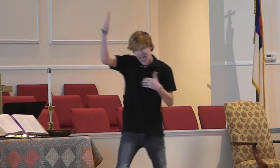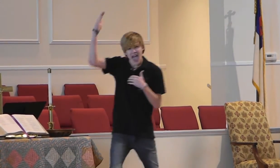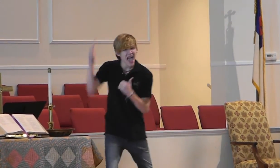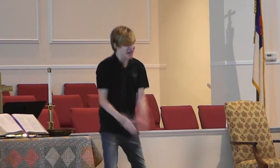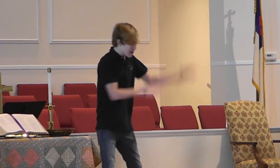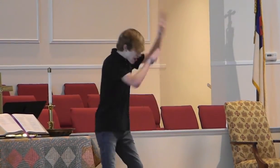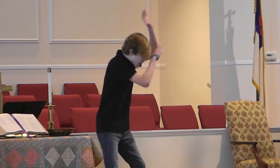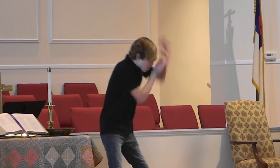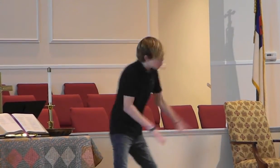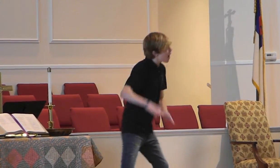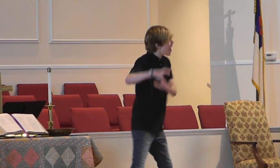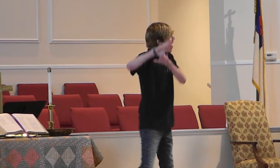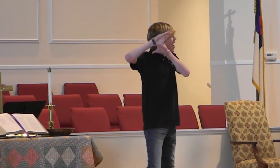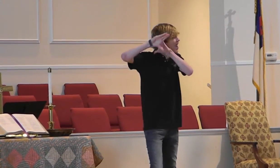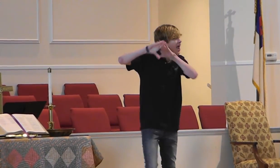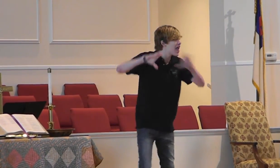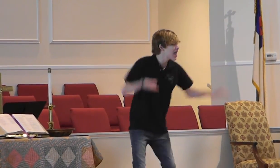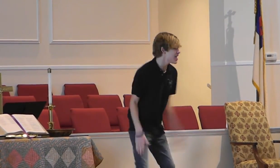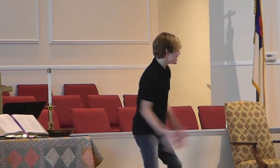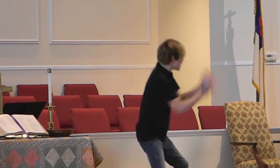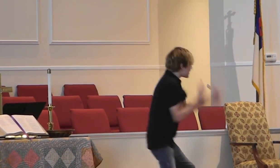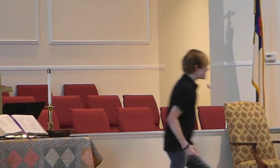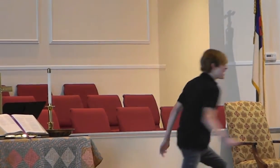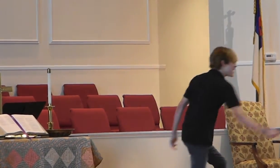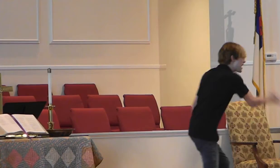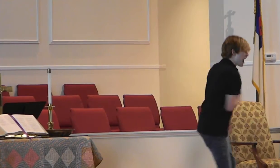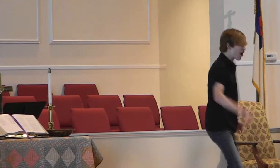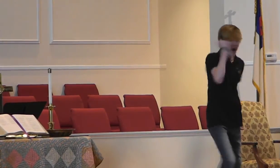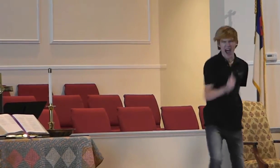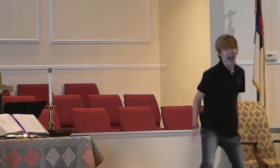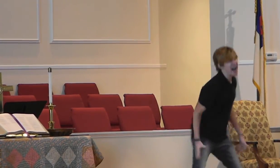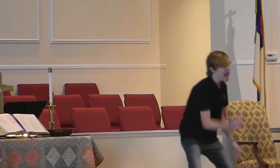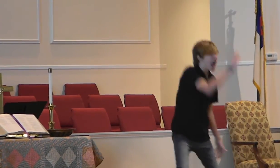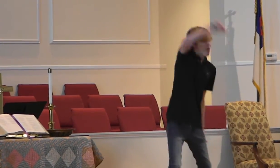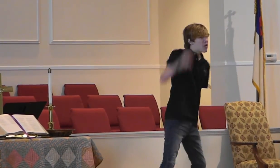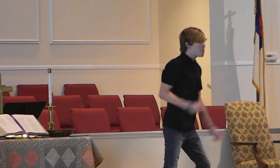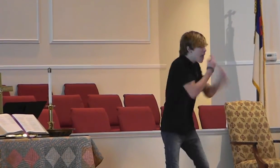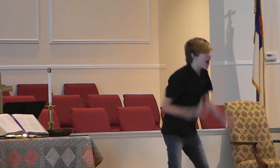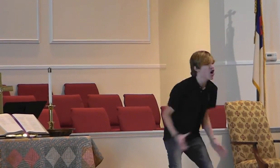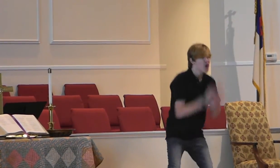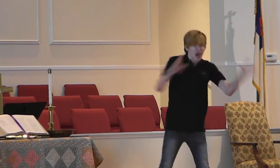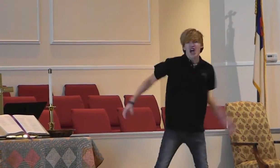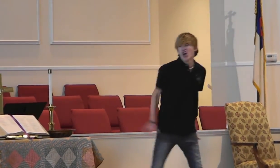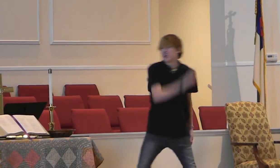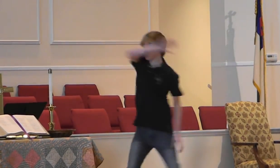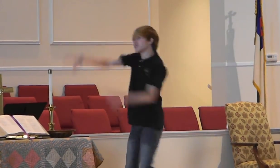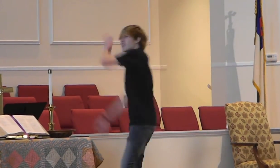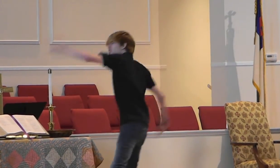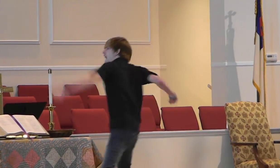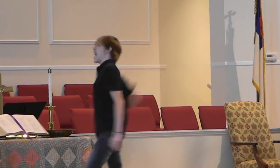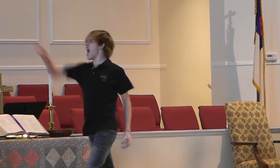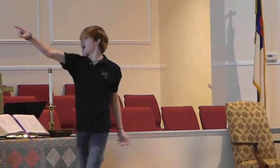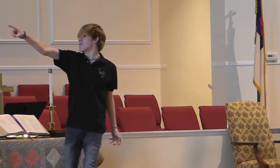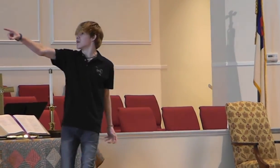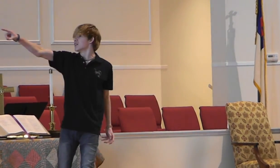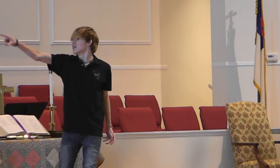anyway See now I am the man I the nail in I am the